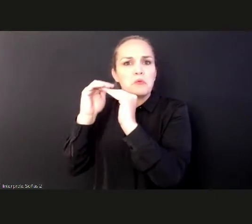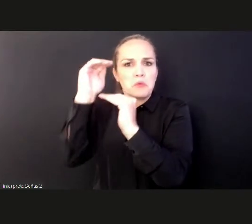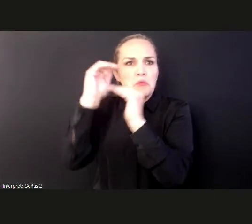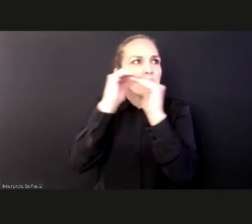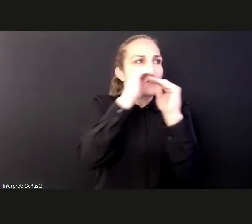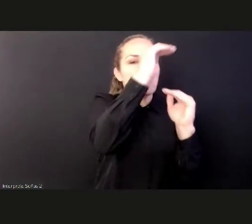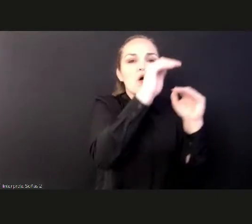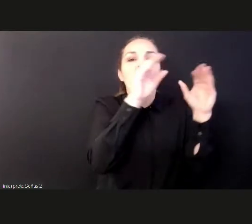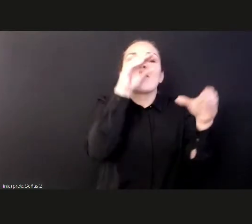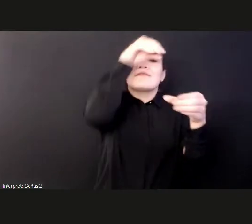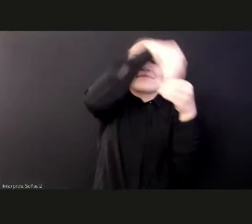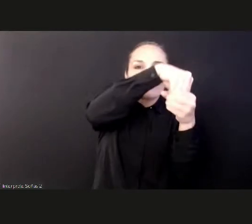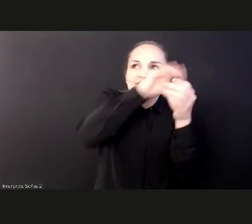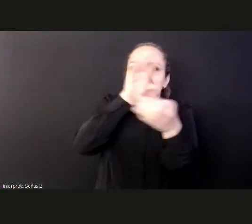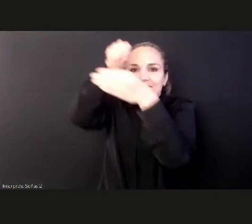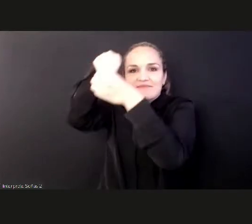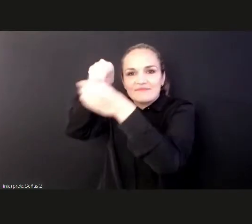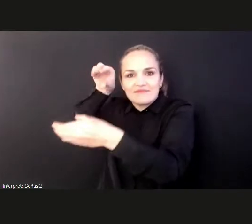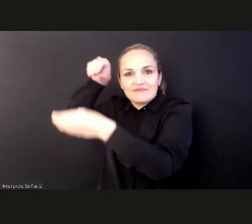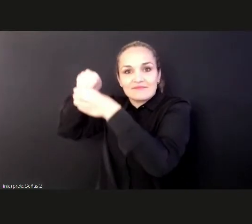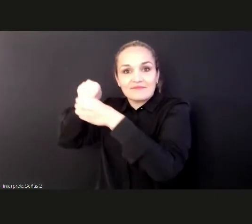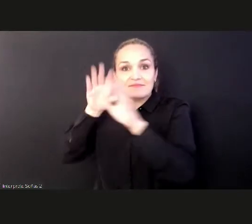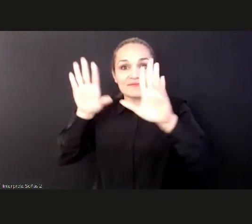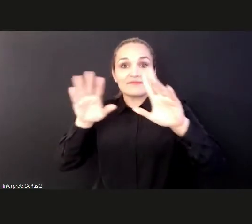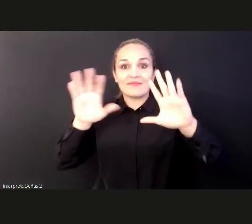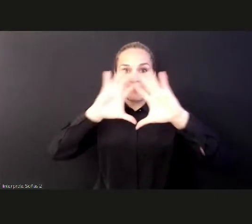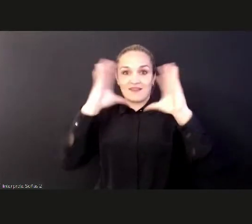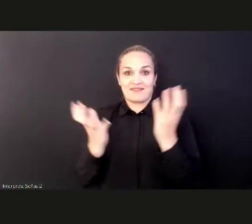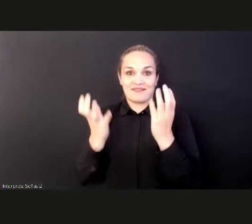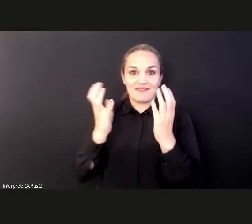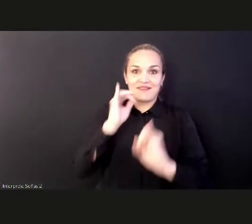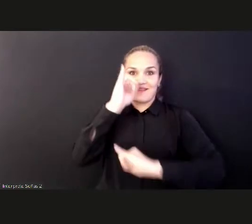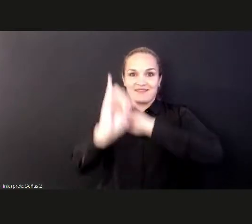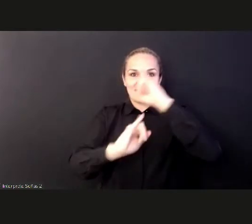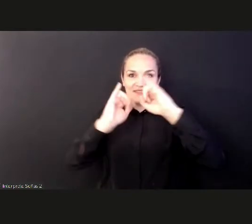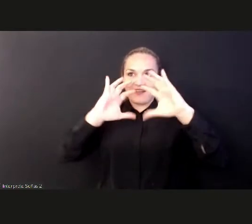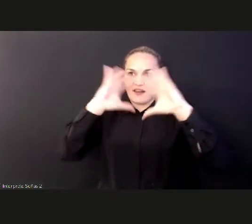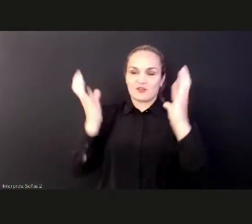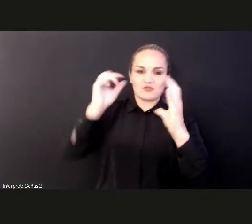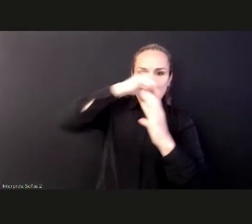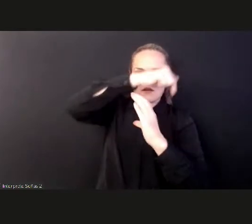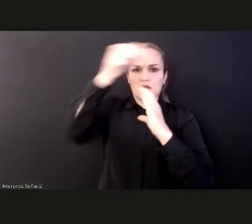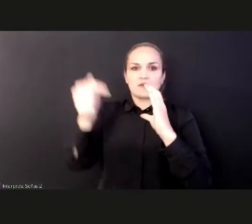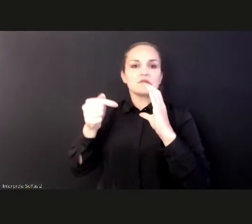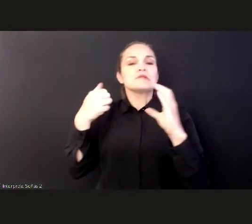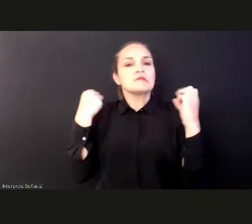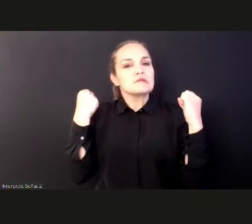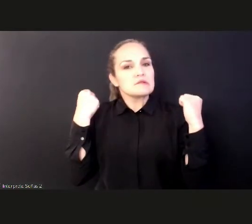worrying. So we need to work collaboratively to safely reopen international borders as soon as possible.